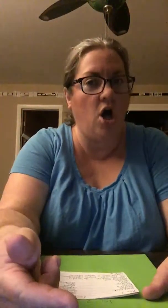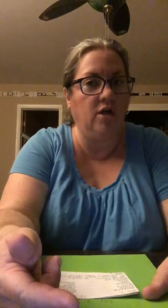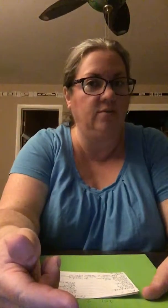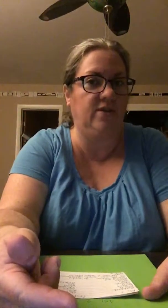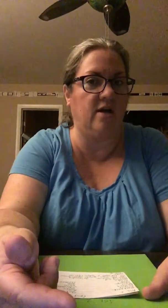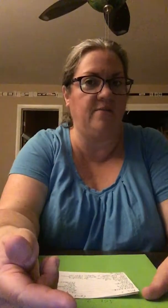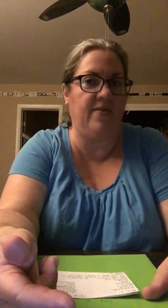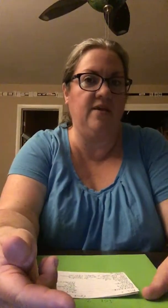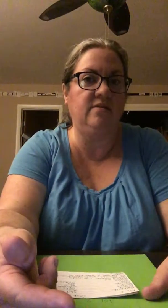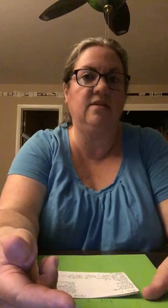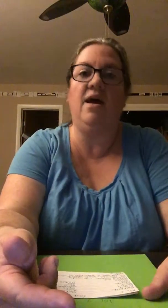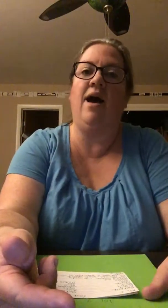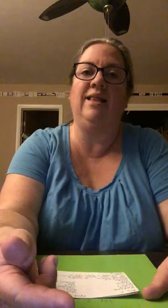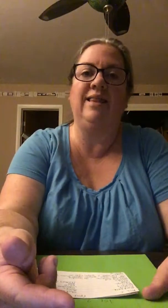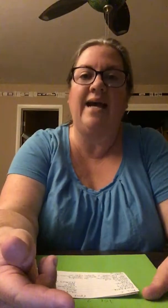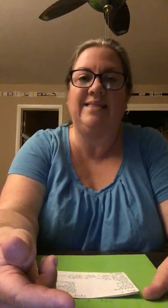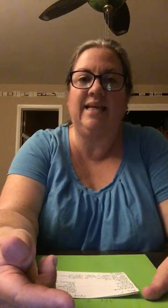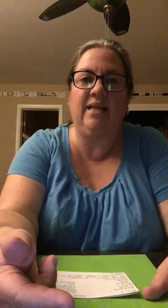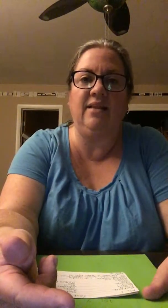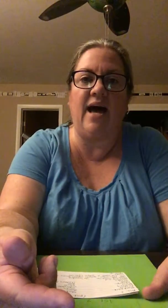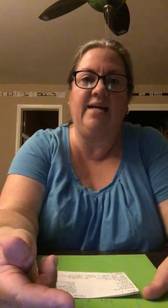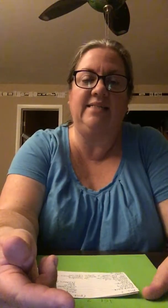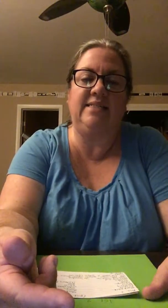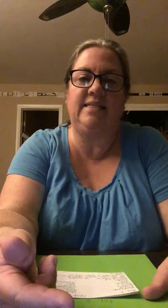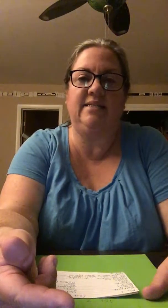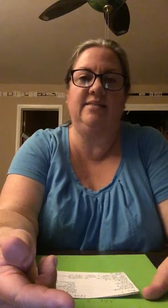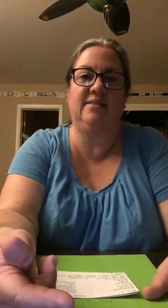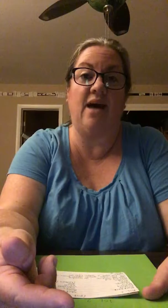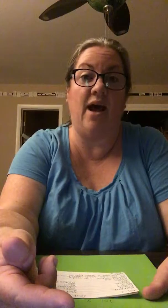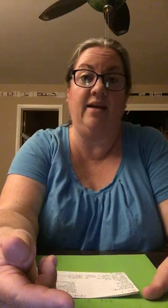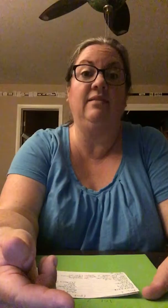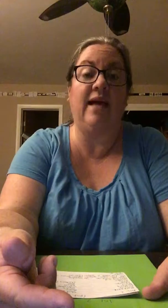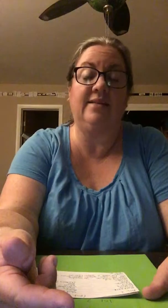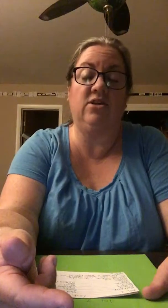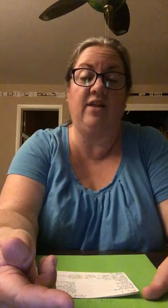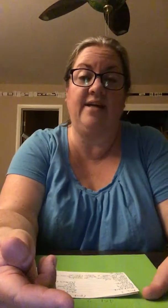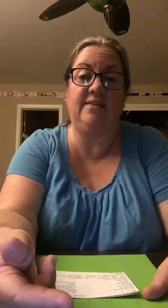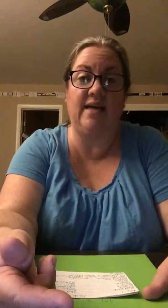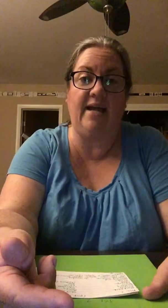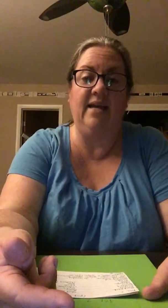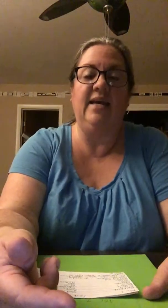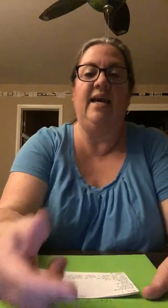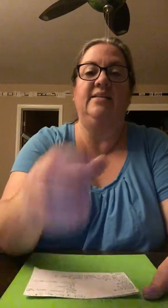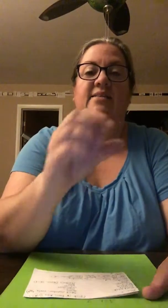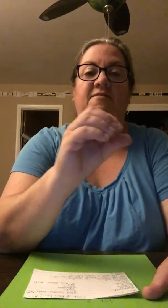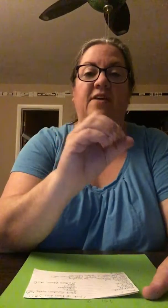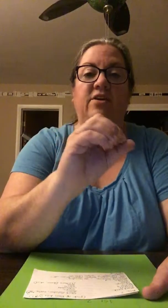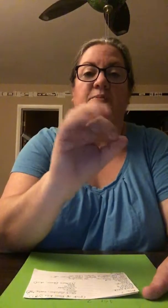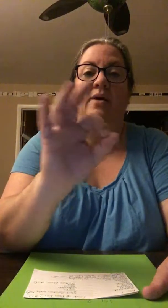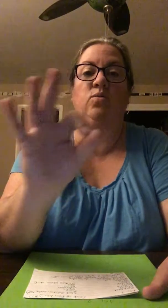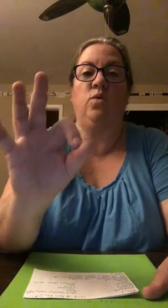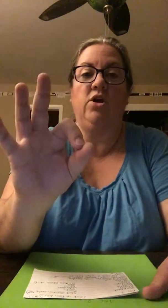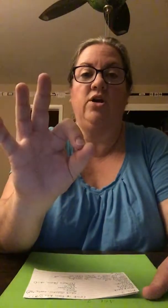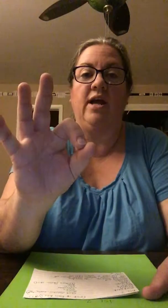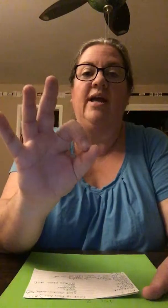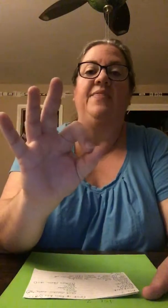called, we talked about this, a lexicalized sign. Lexicalized sign. It is the finger spelled word that